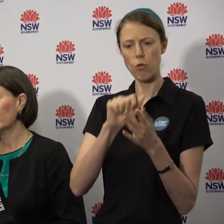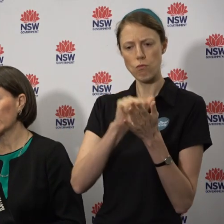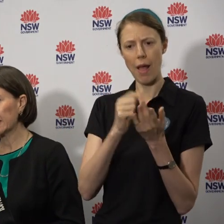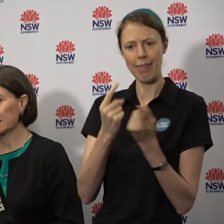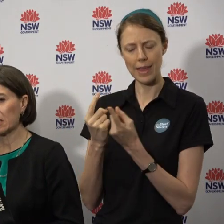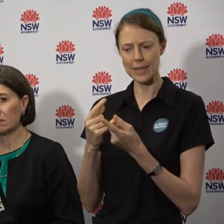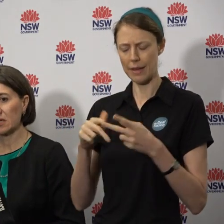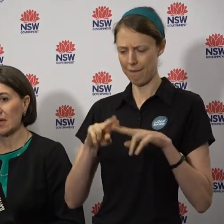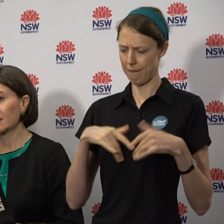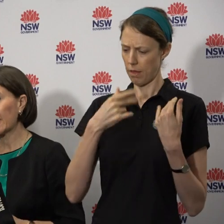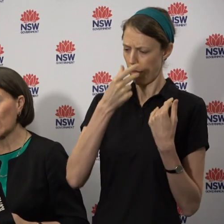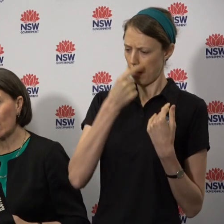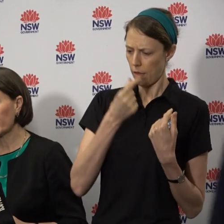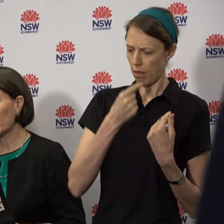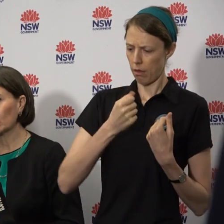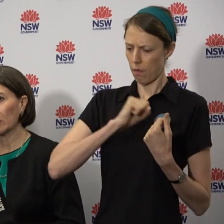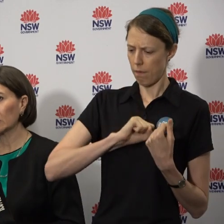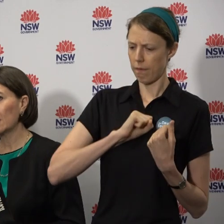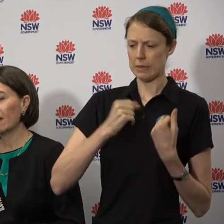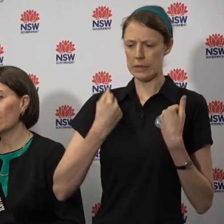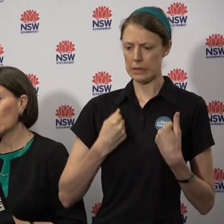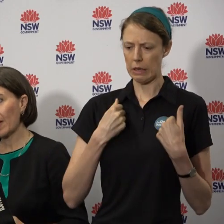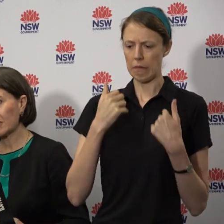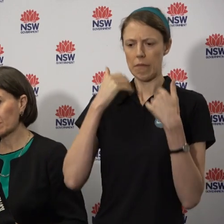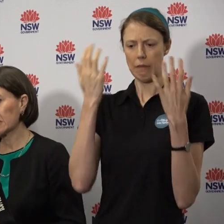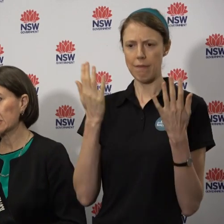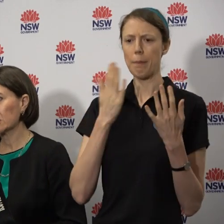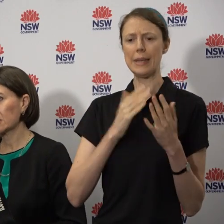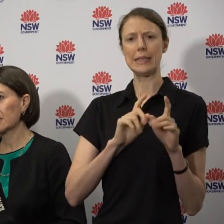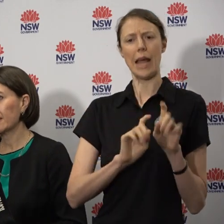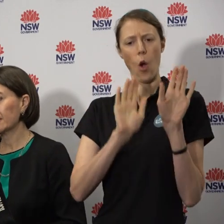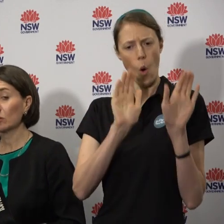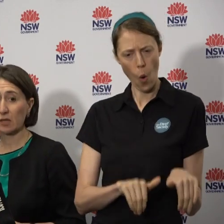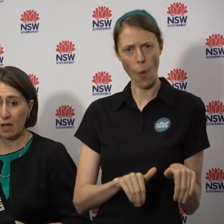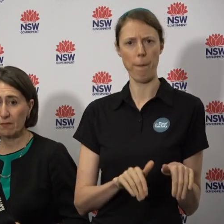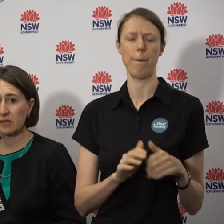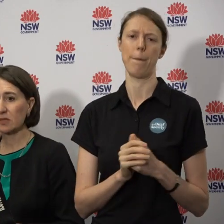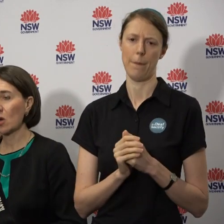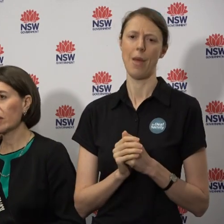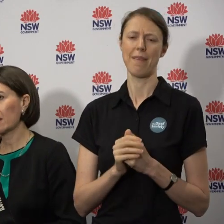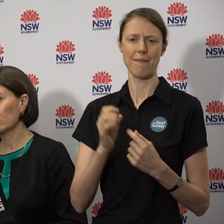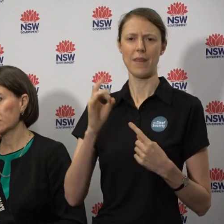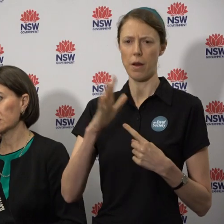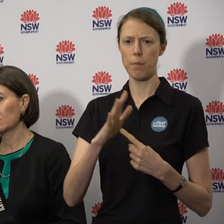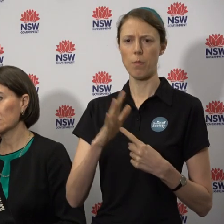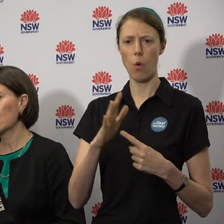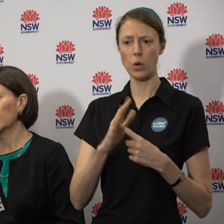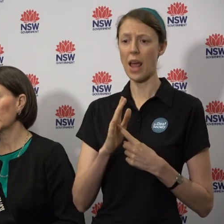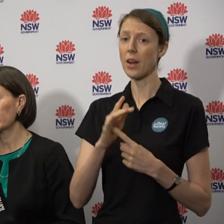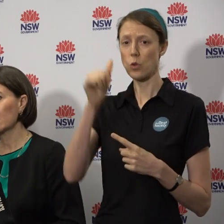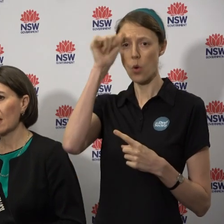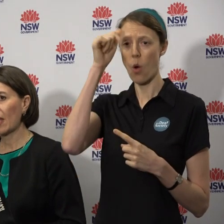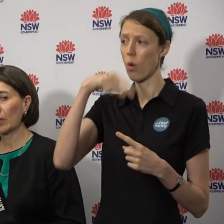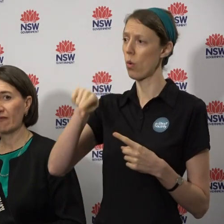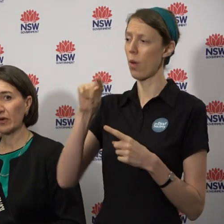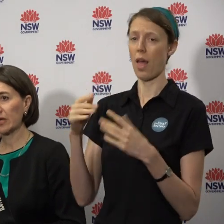you feel you've got any symptoms, stay at home if you're unwell, follow the basic procedures, and at all times know that our health system is on high